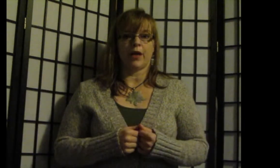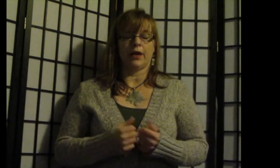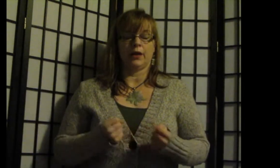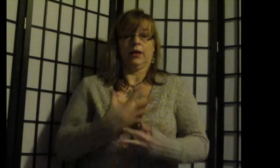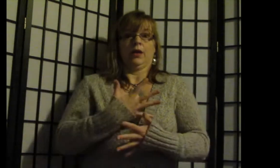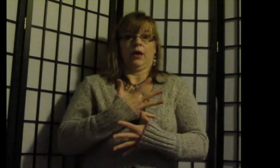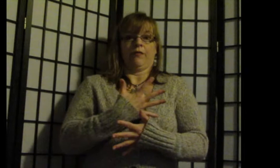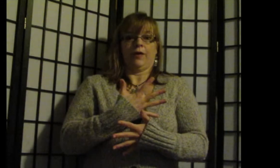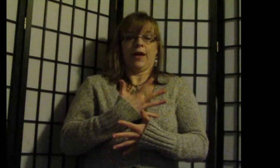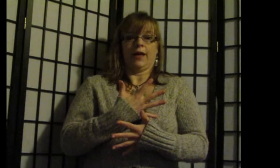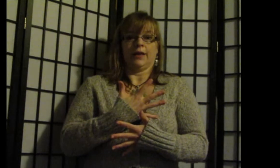afraid. Afraid.